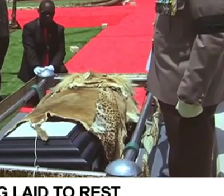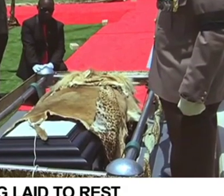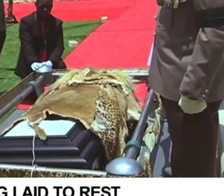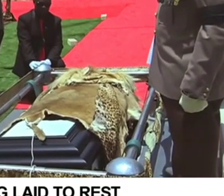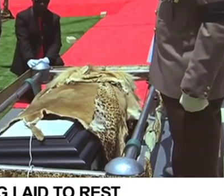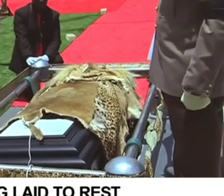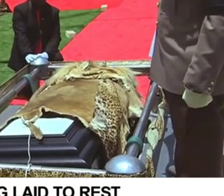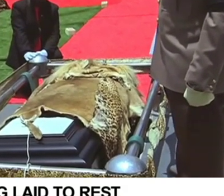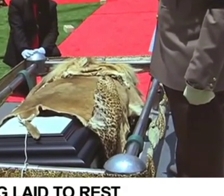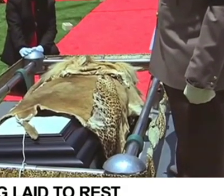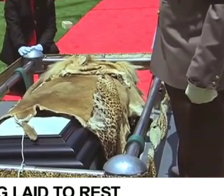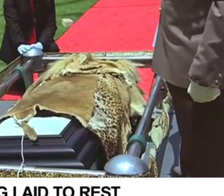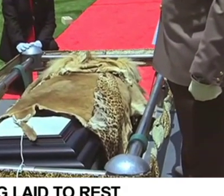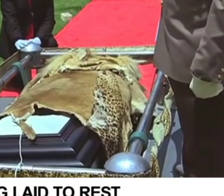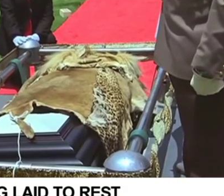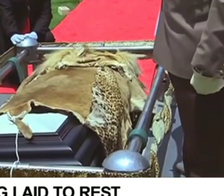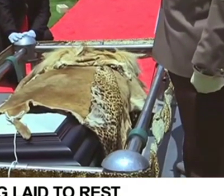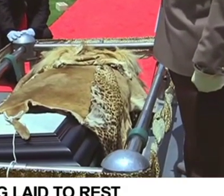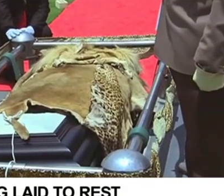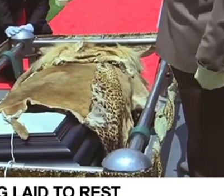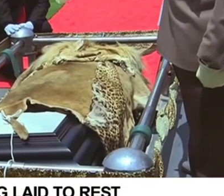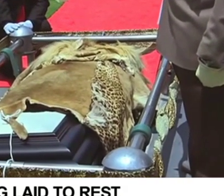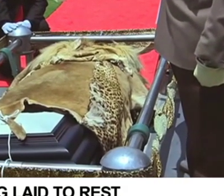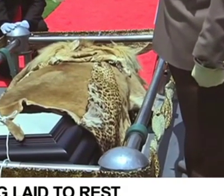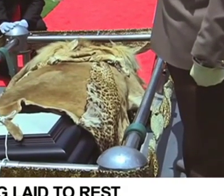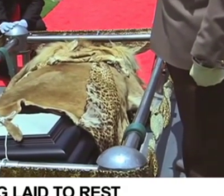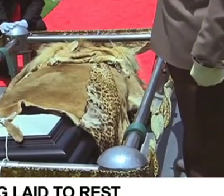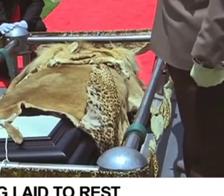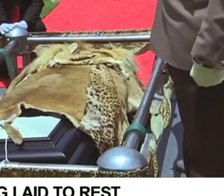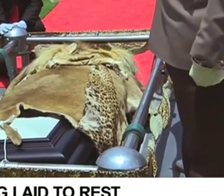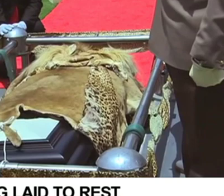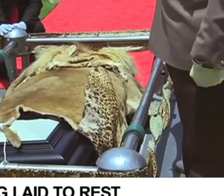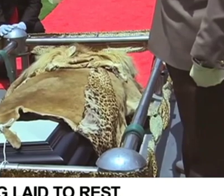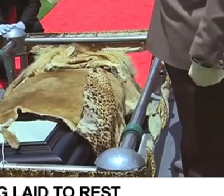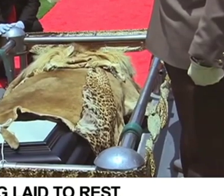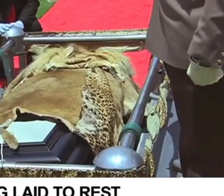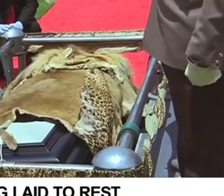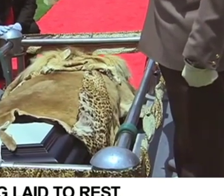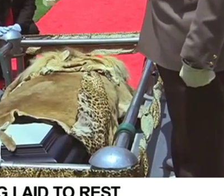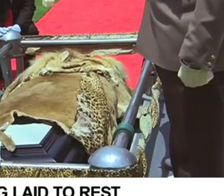full military service. Ntlantla Khatlhane, SABC News.